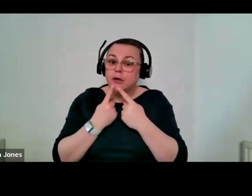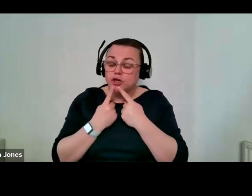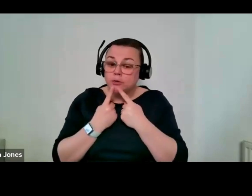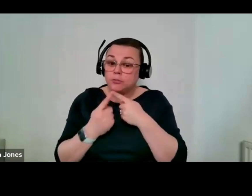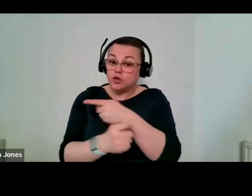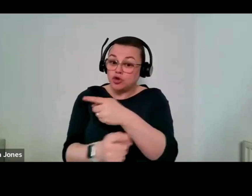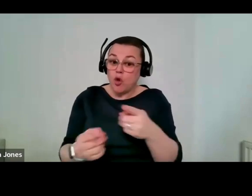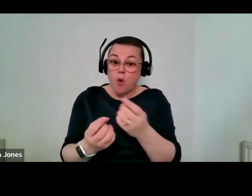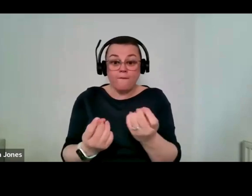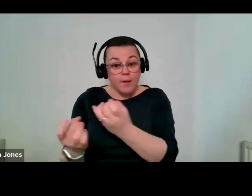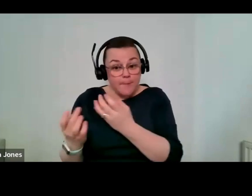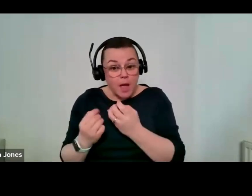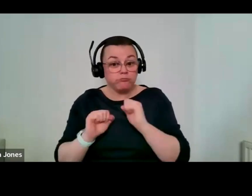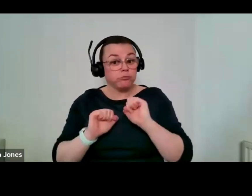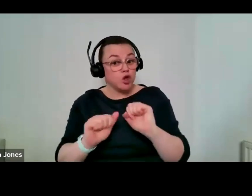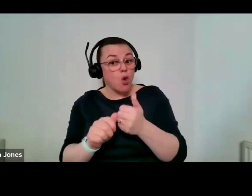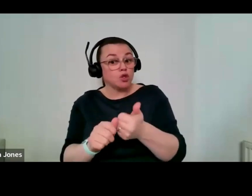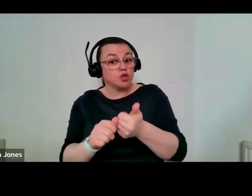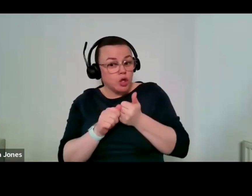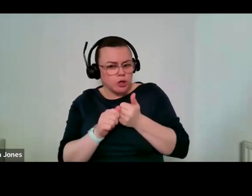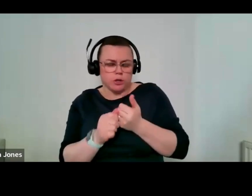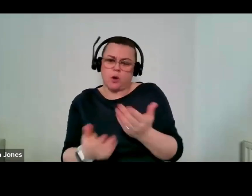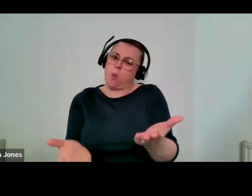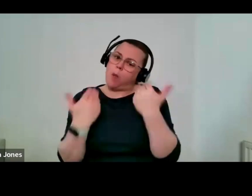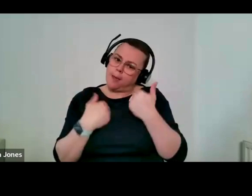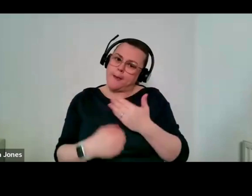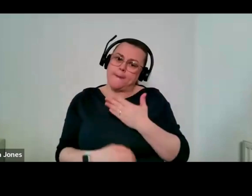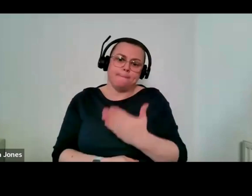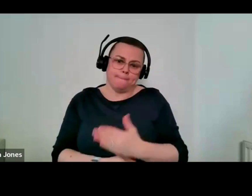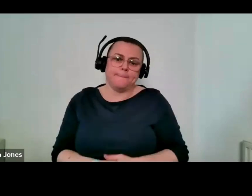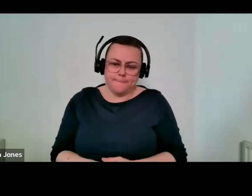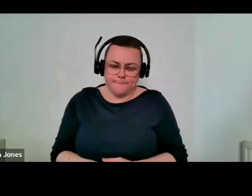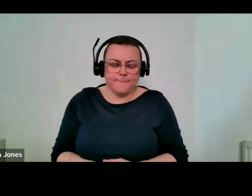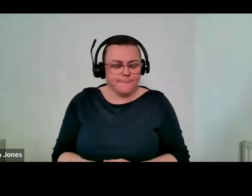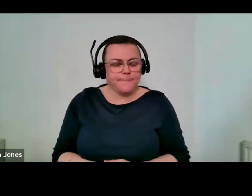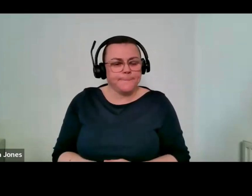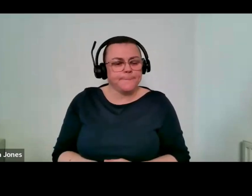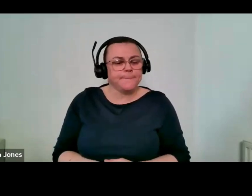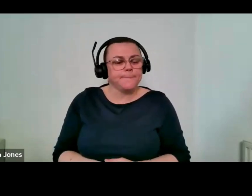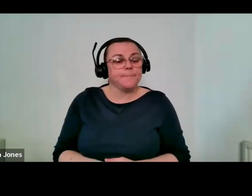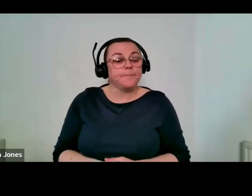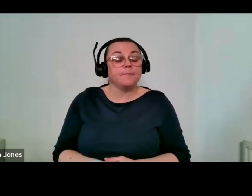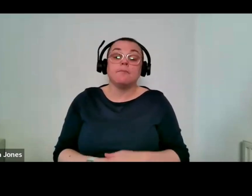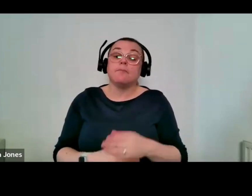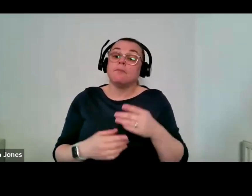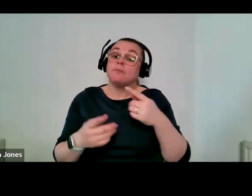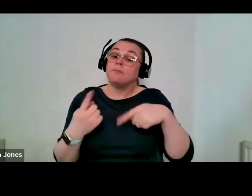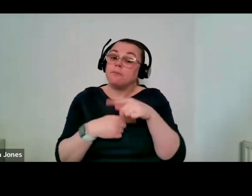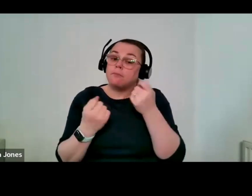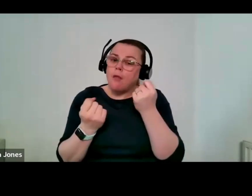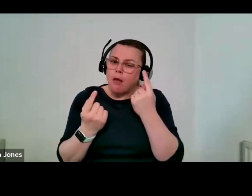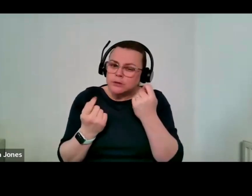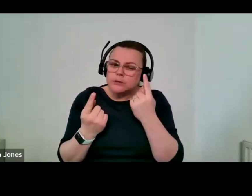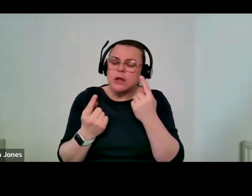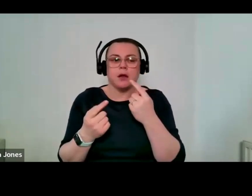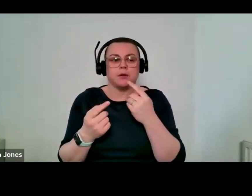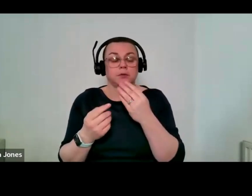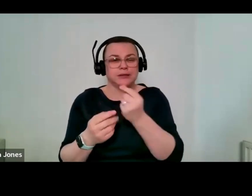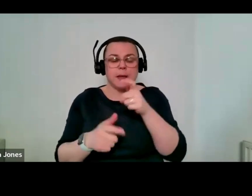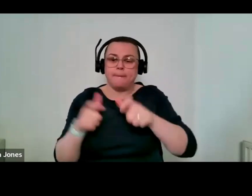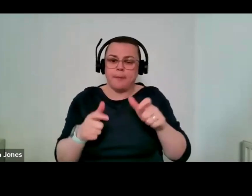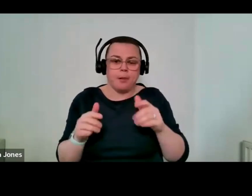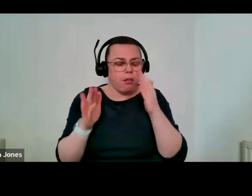your suggestions are always welcome. We also understand that some people can struggle to concentrate